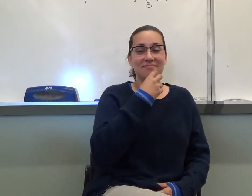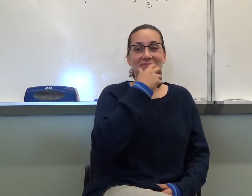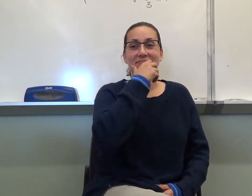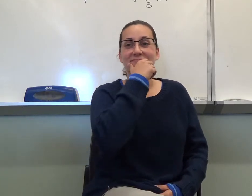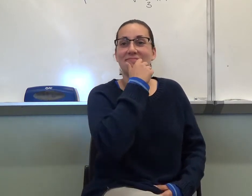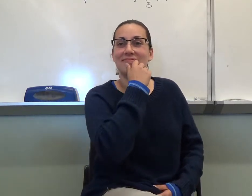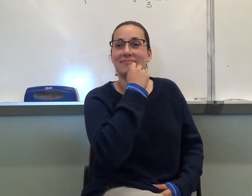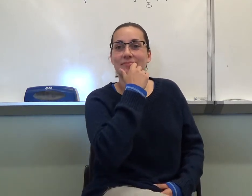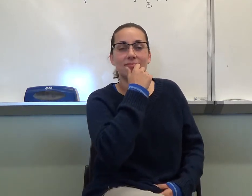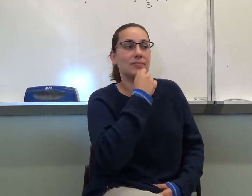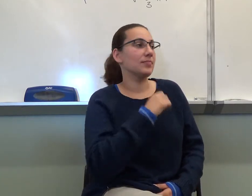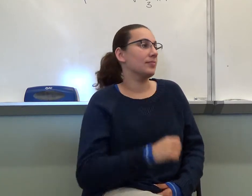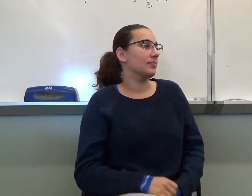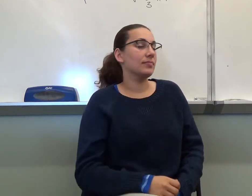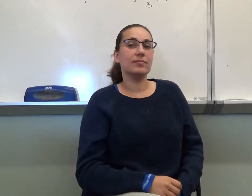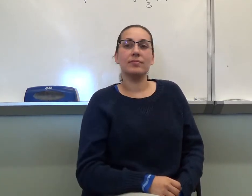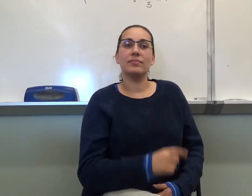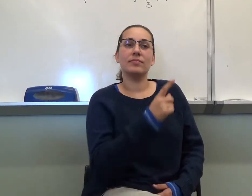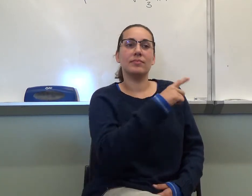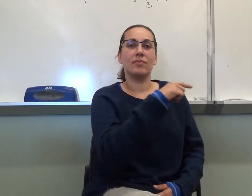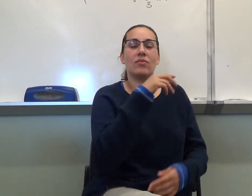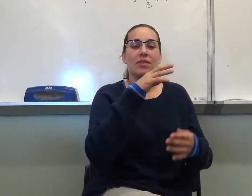maybe. It's called Table 9-2.